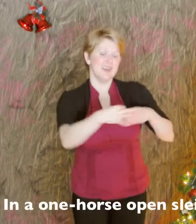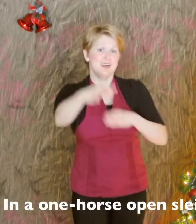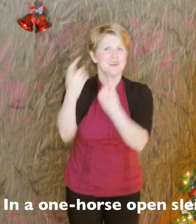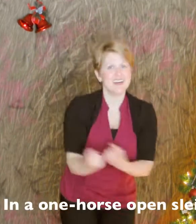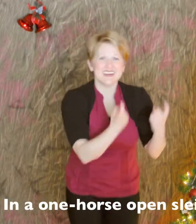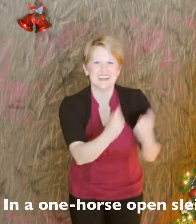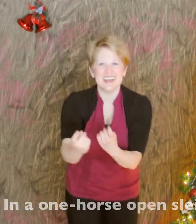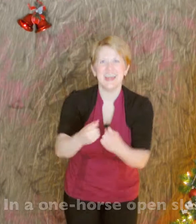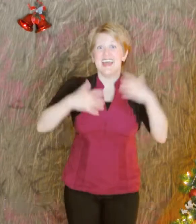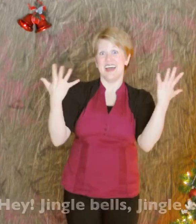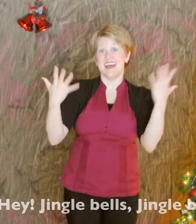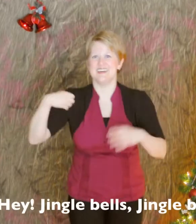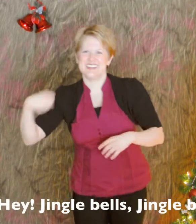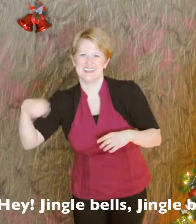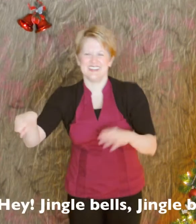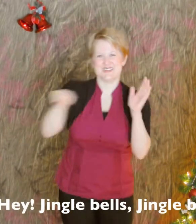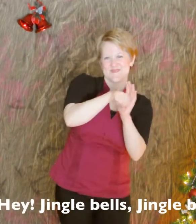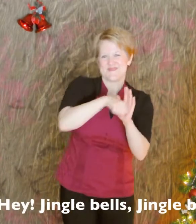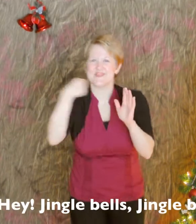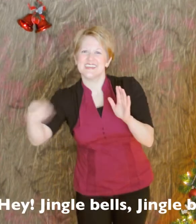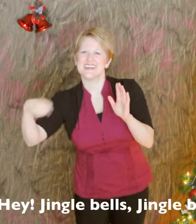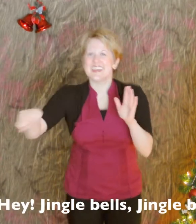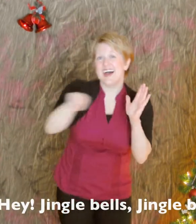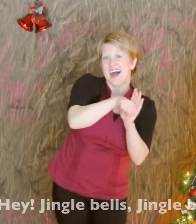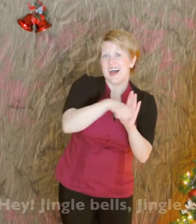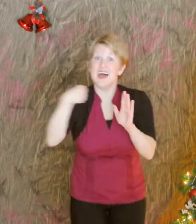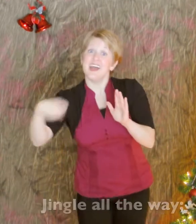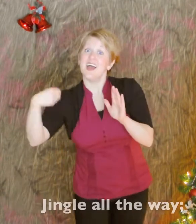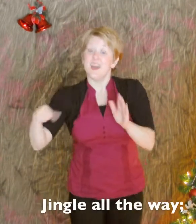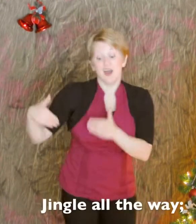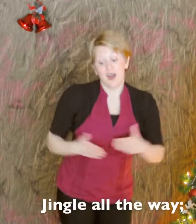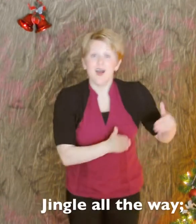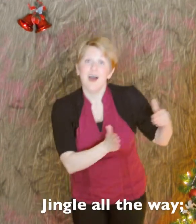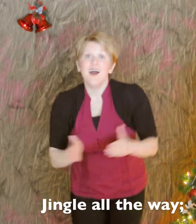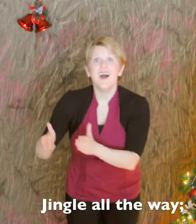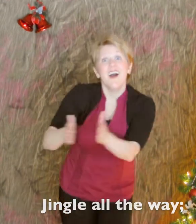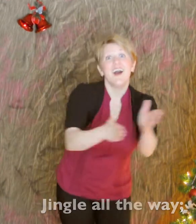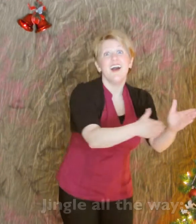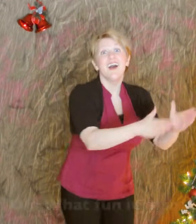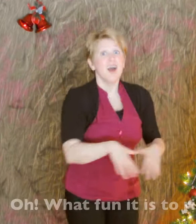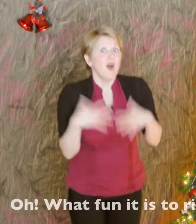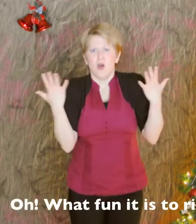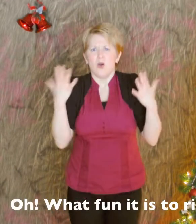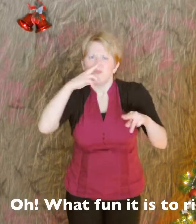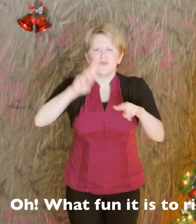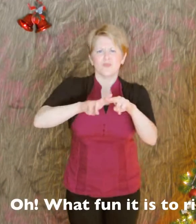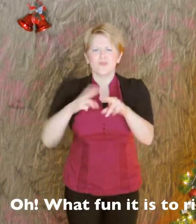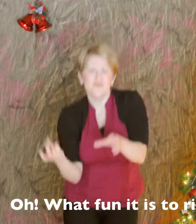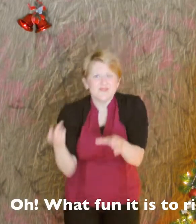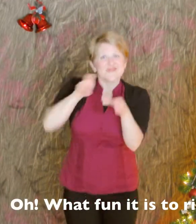-horse open sleigh Hey! Jingle bells, jingle bells, jingle all the way Oh, what fun it